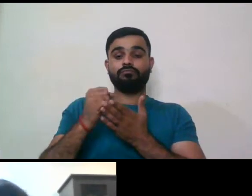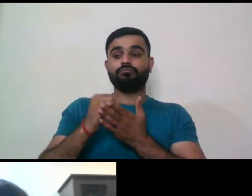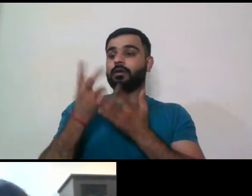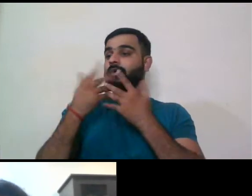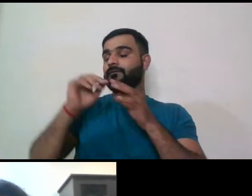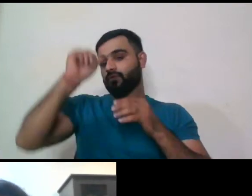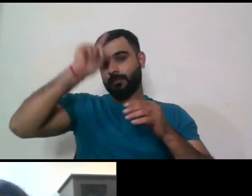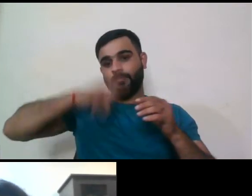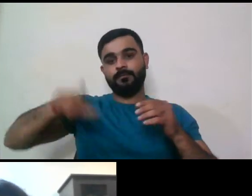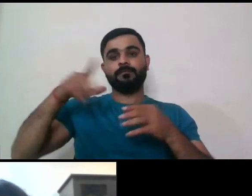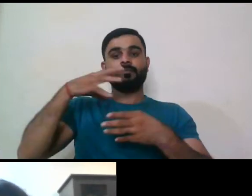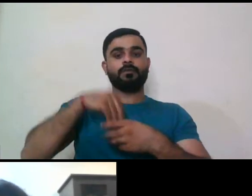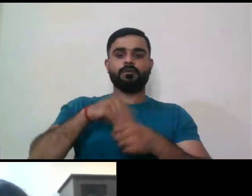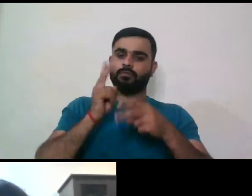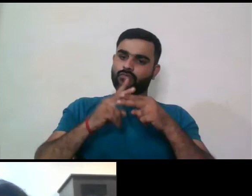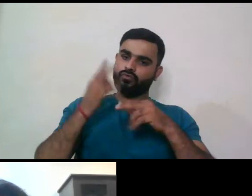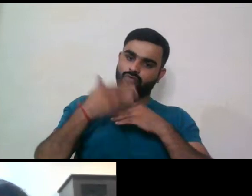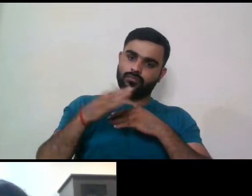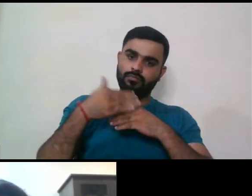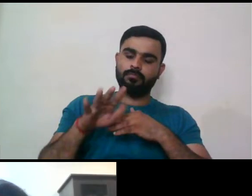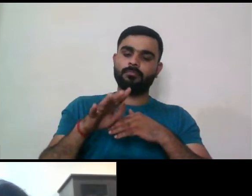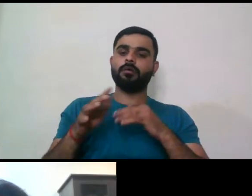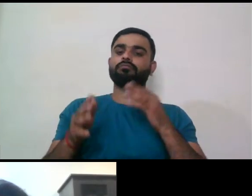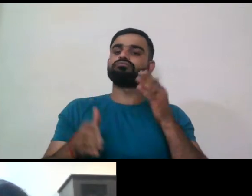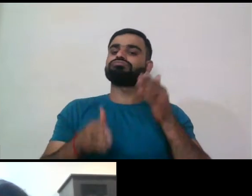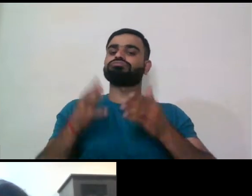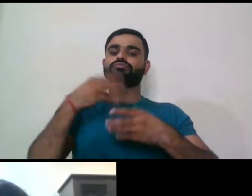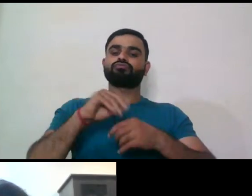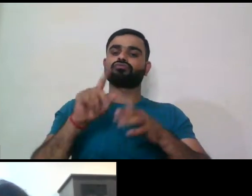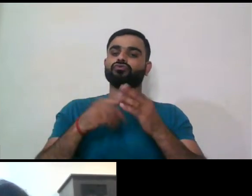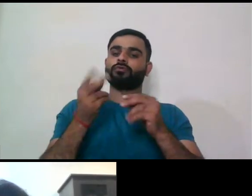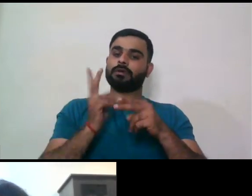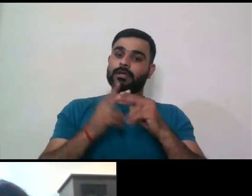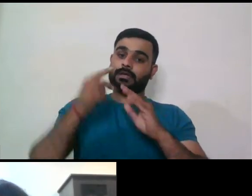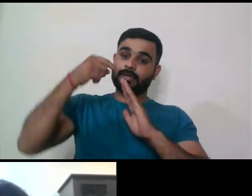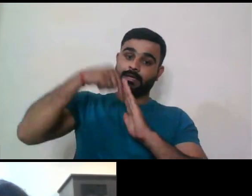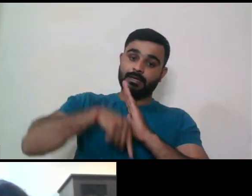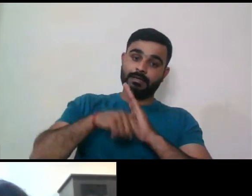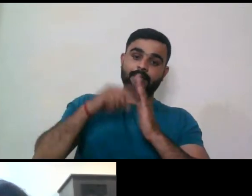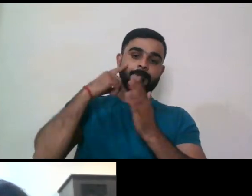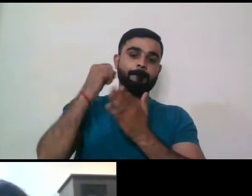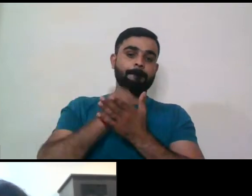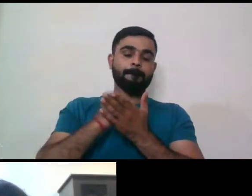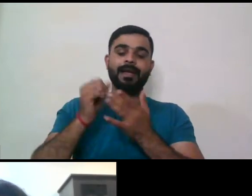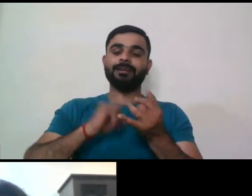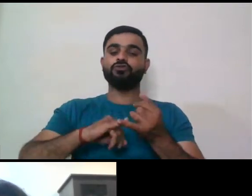India. But they continue to have very robust legal careers beyond practice in